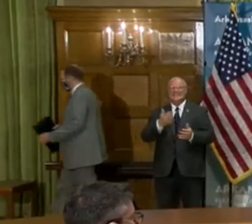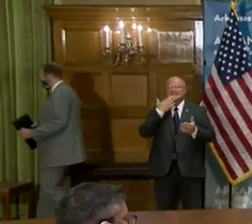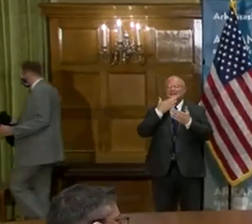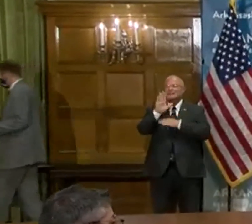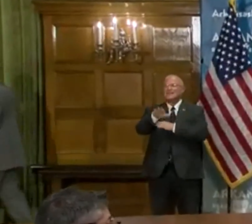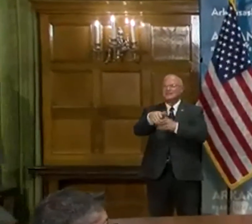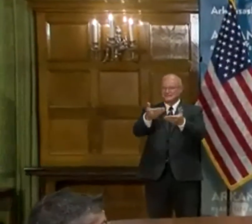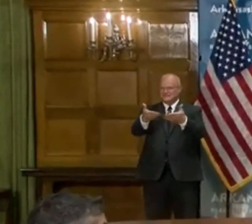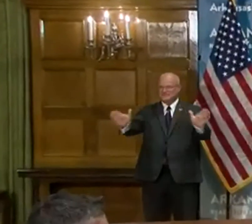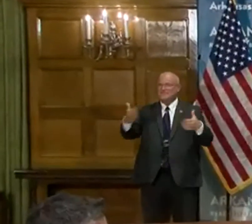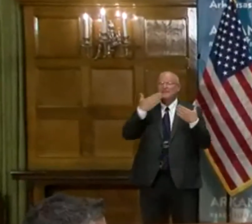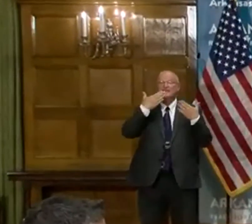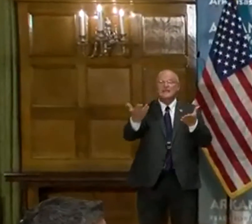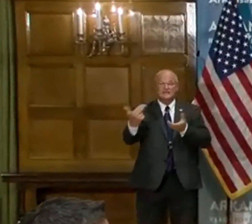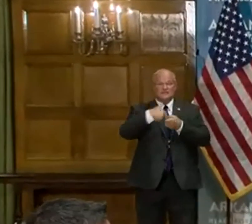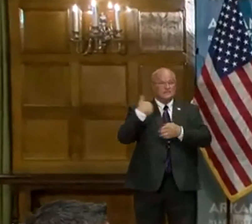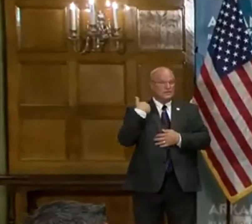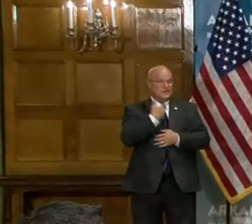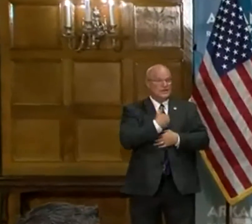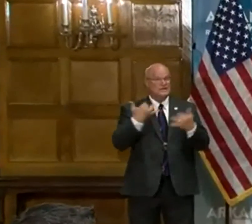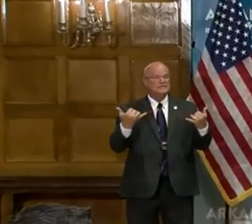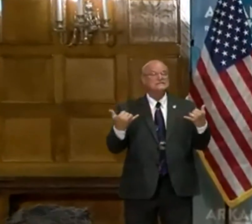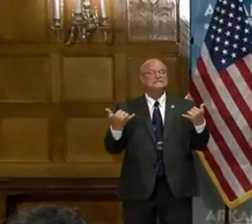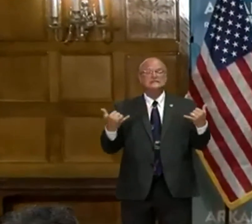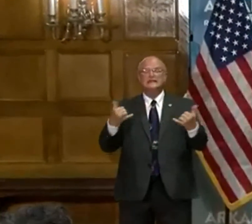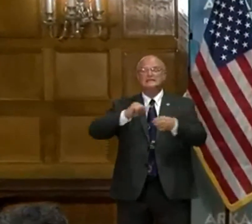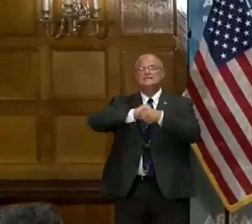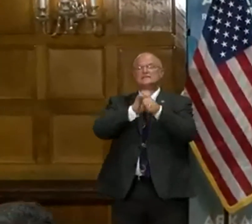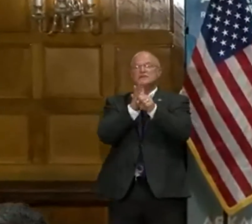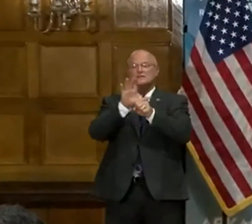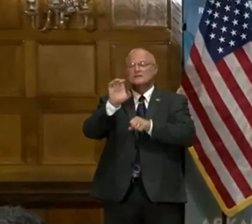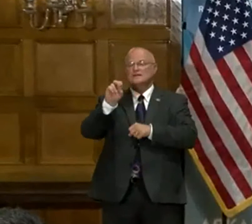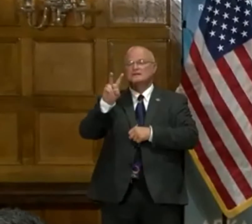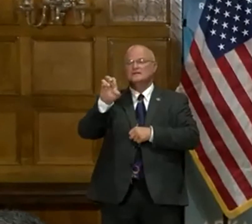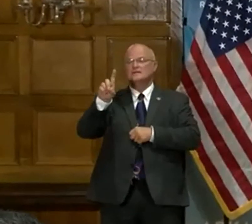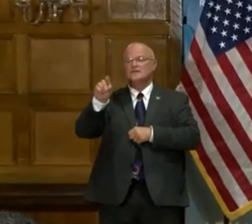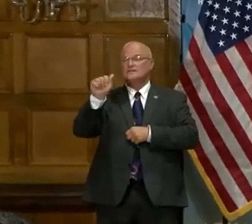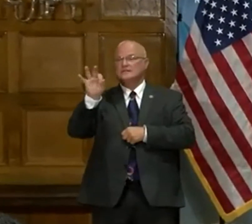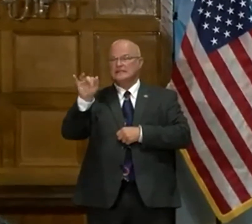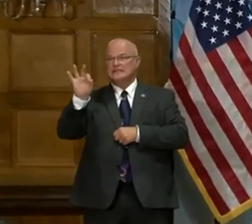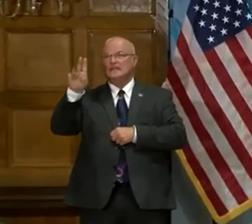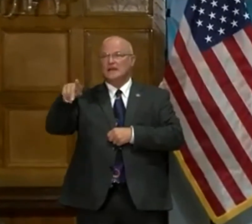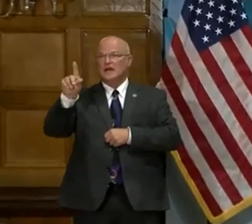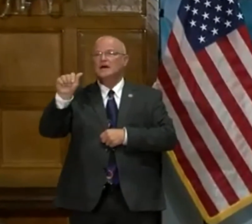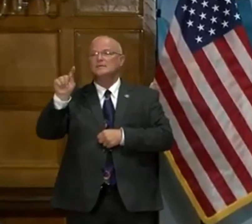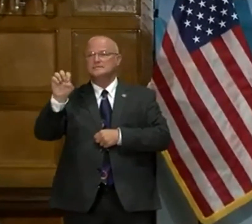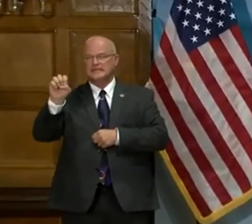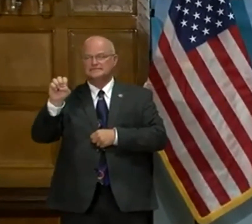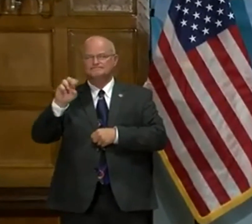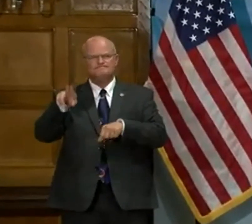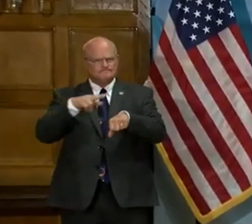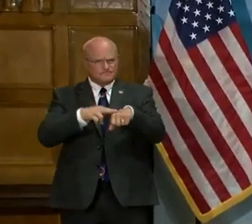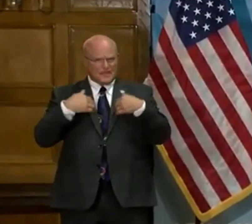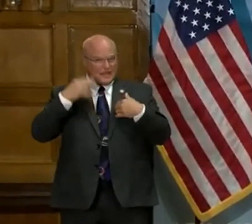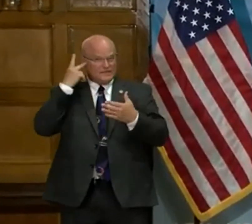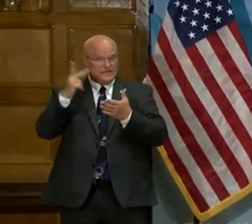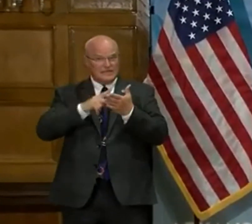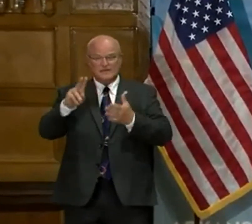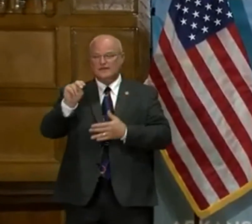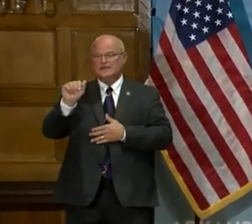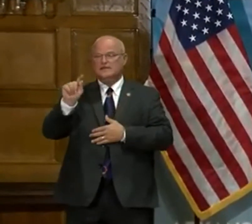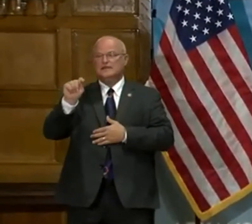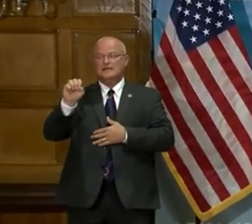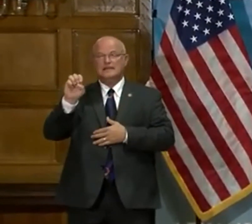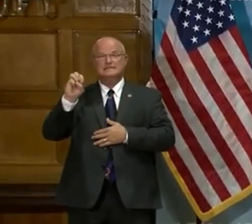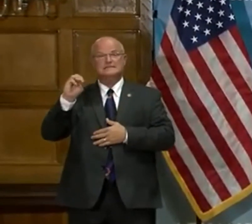Good afternoon to everyone. Thank you for joining me for today's COVID-19 update. Of course, we have Secretary Nate